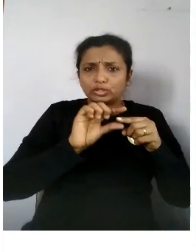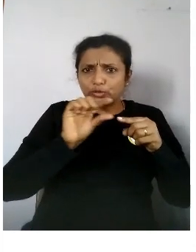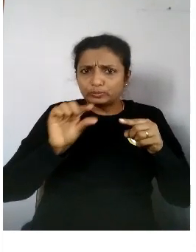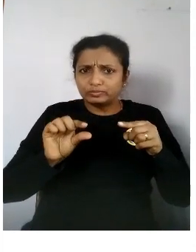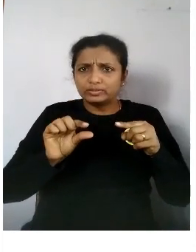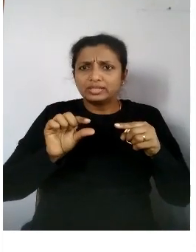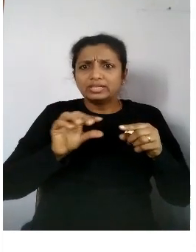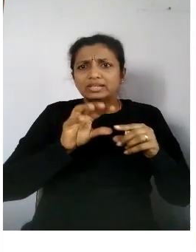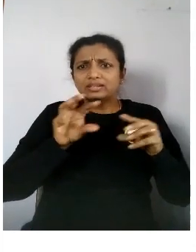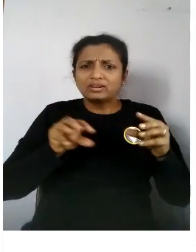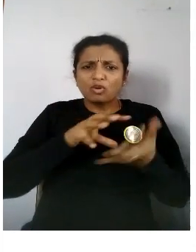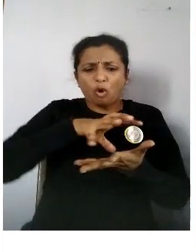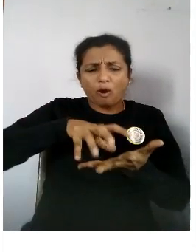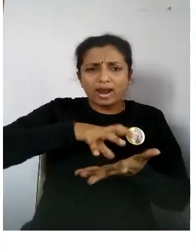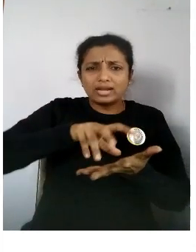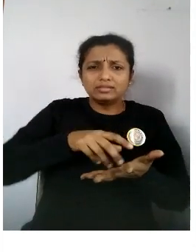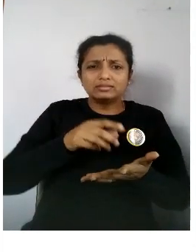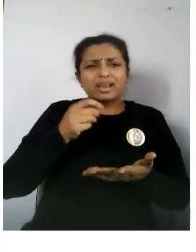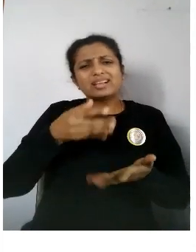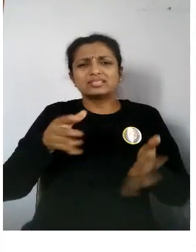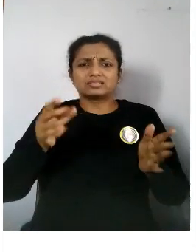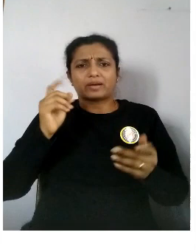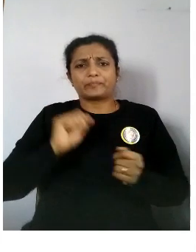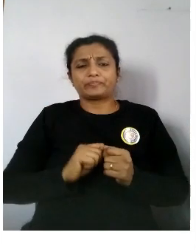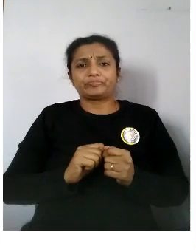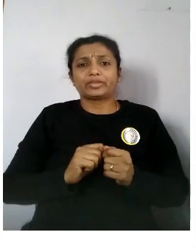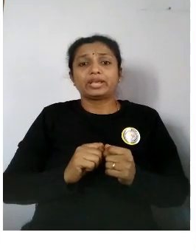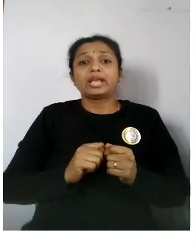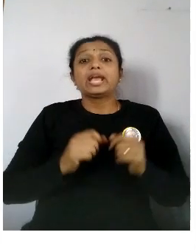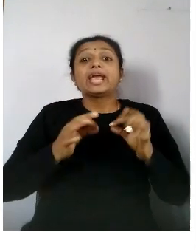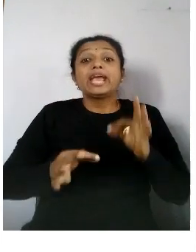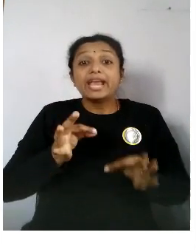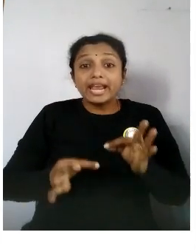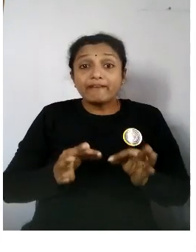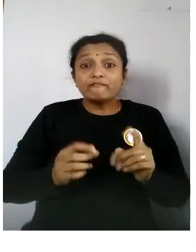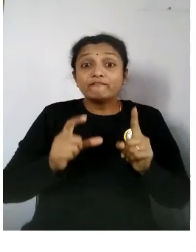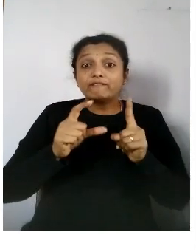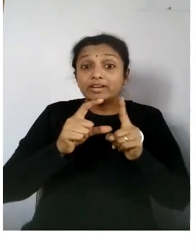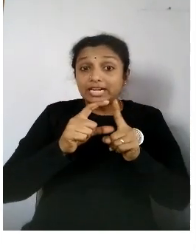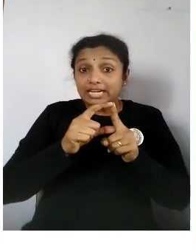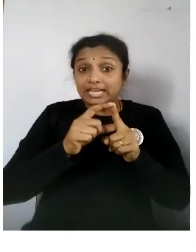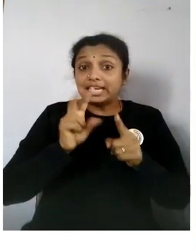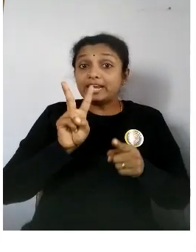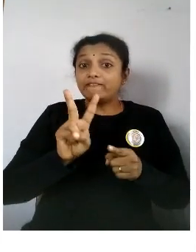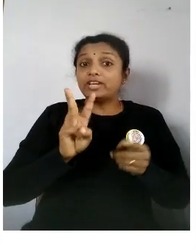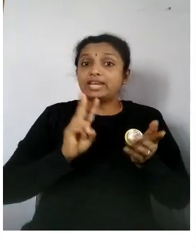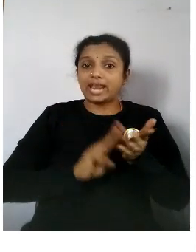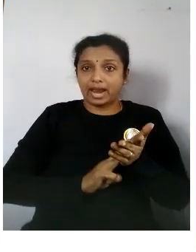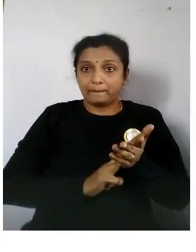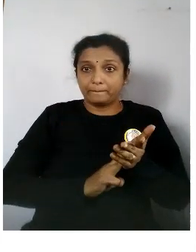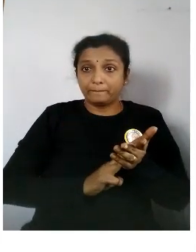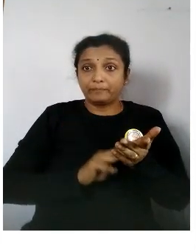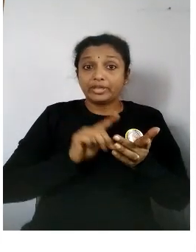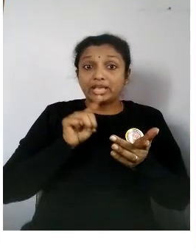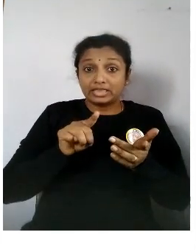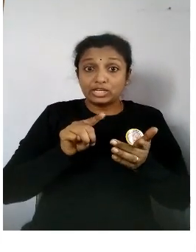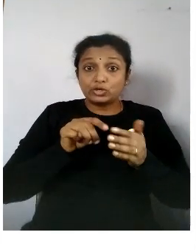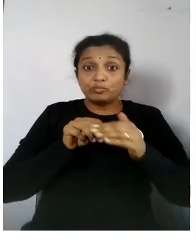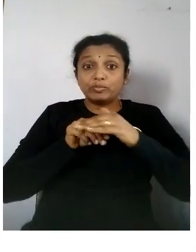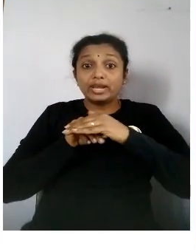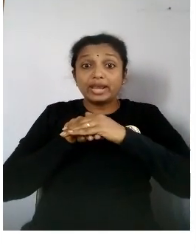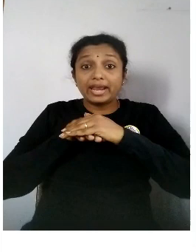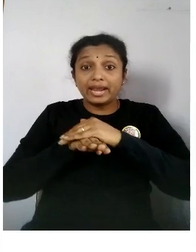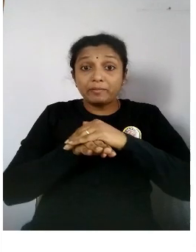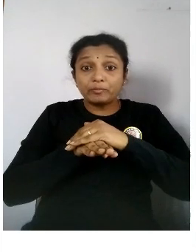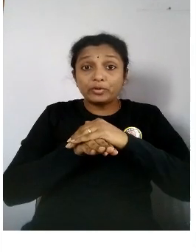cathode tube, coil, etc. If DBM, this